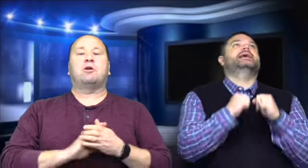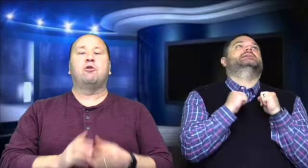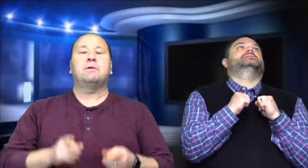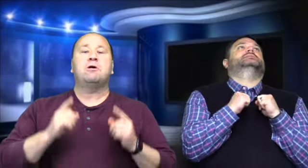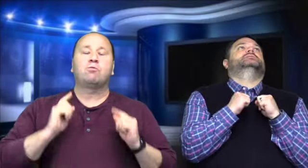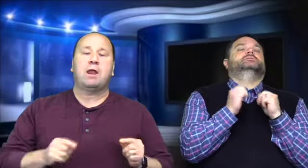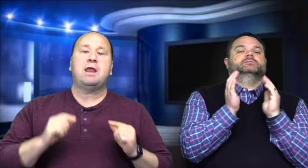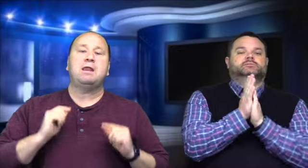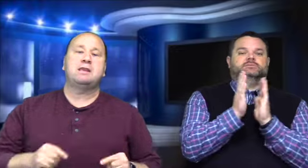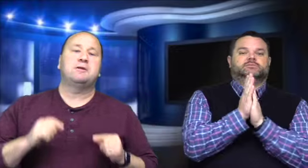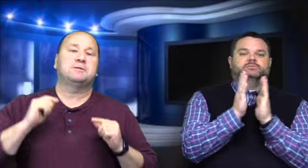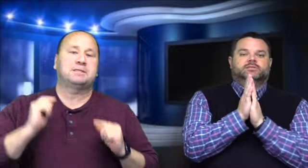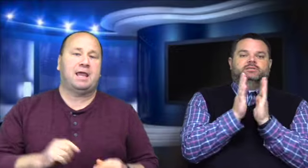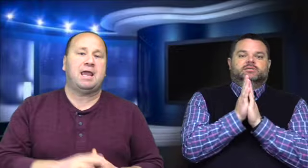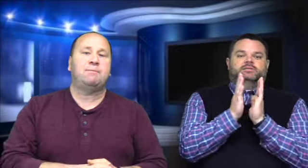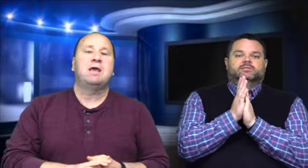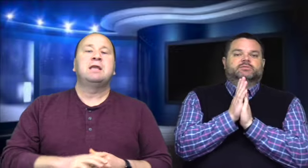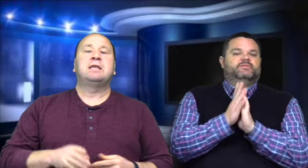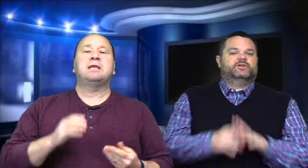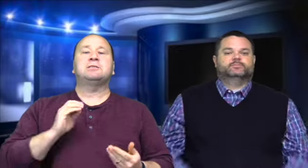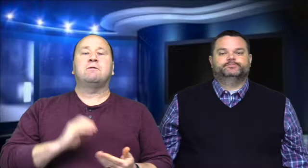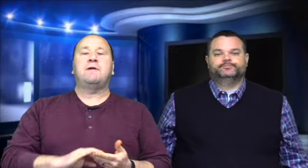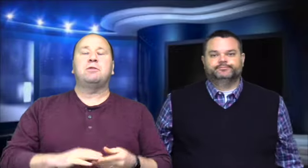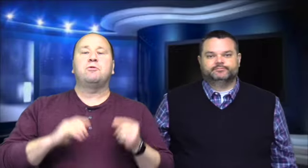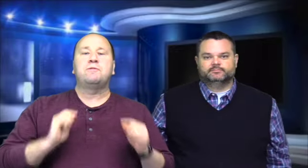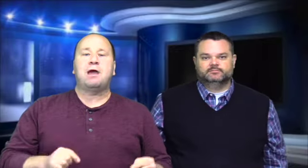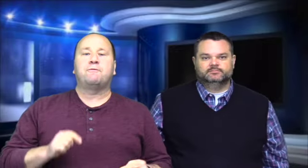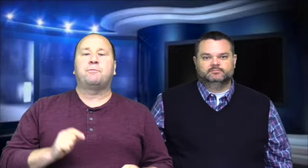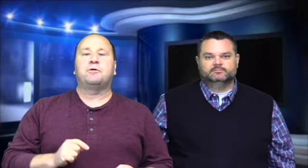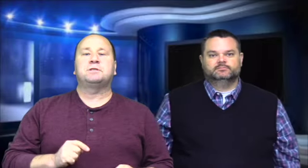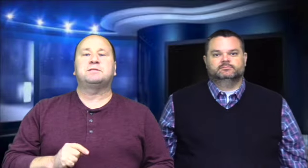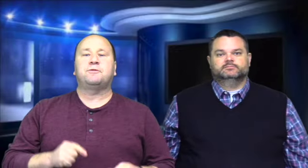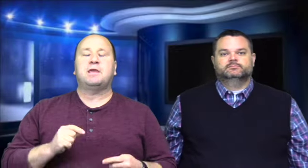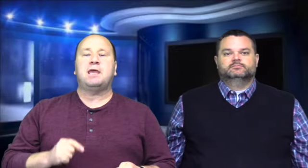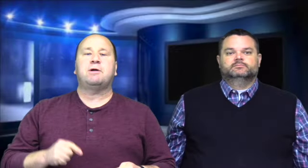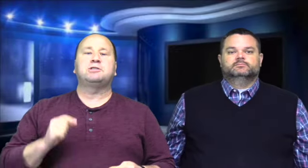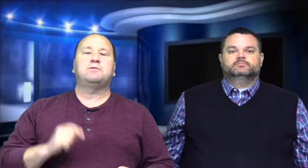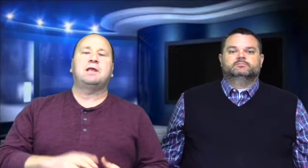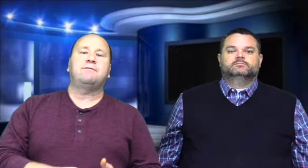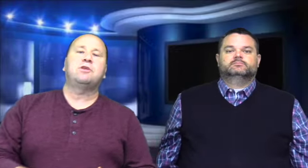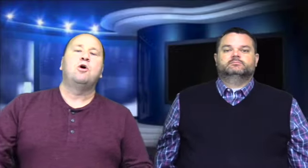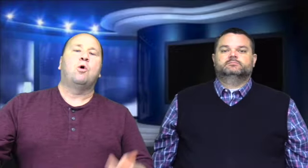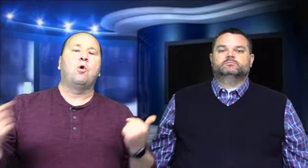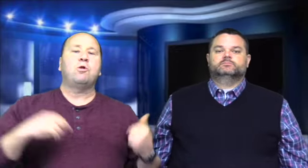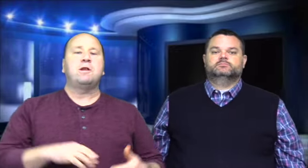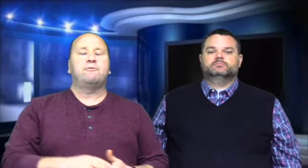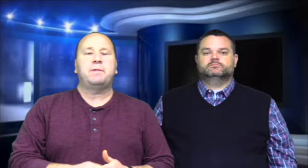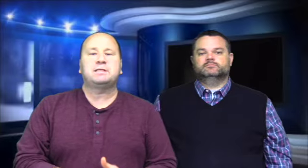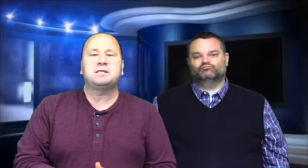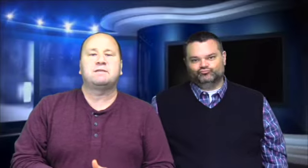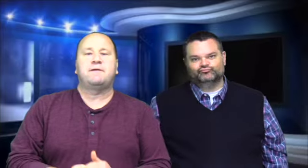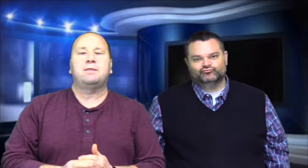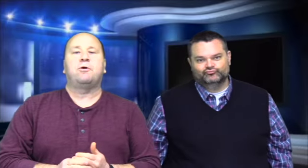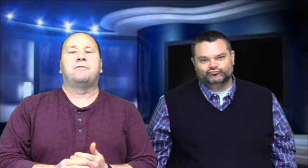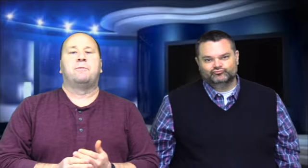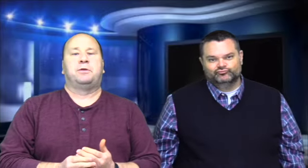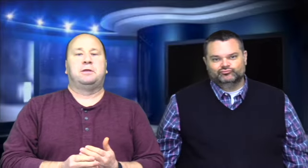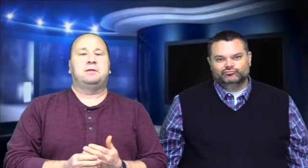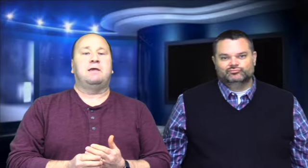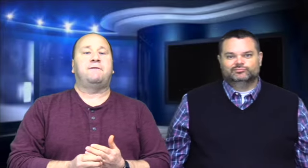Tacoma Rainiers game. Tickets are available now for purchase for the game on June 11th. Ordering information is available on the PTA